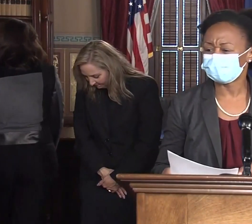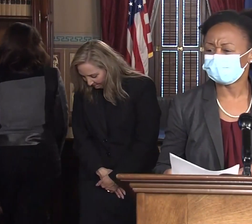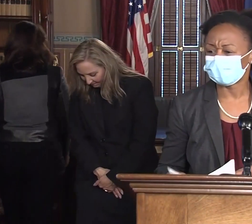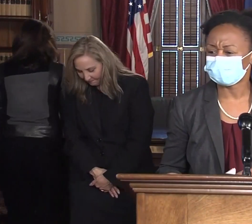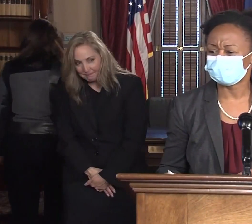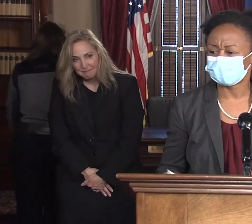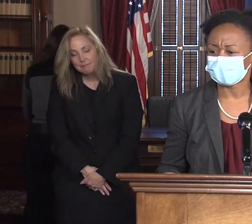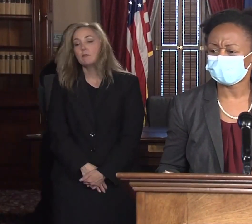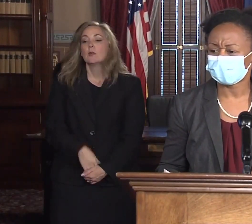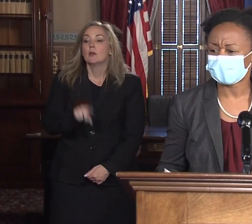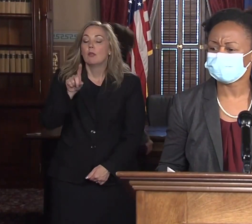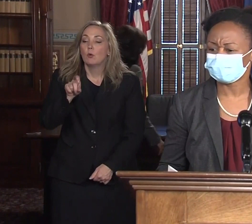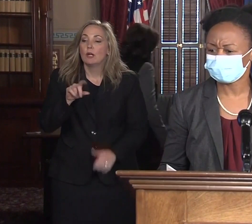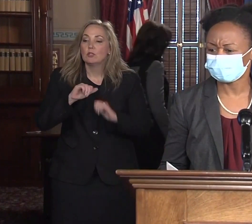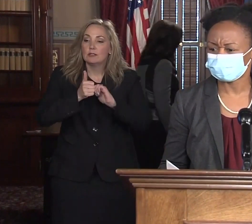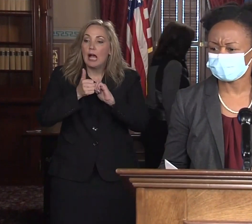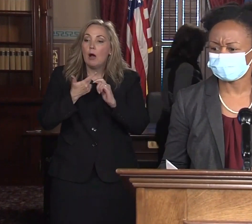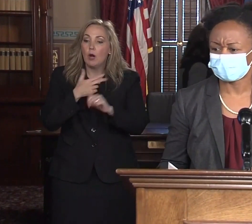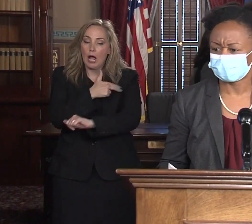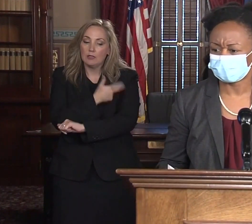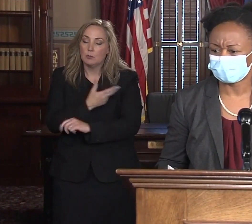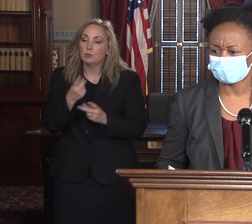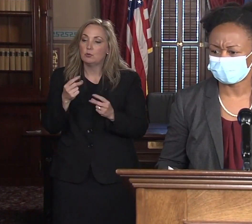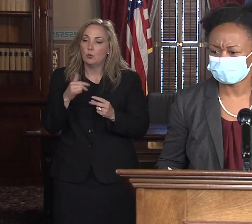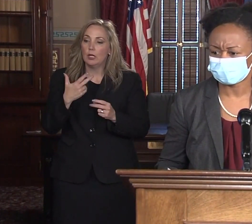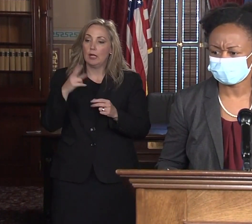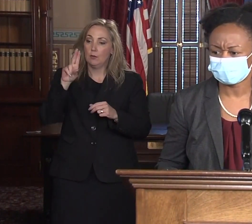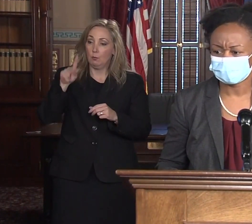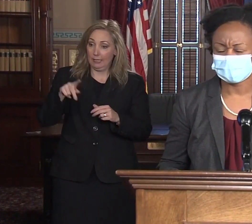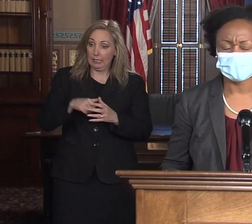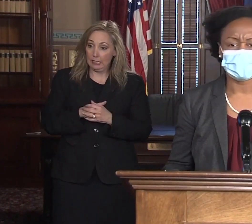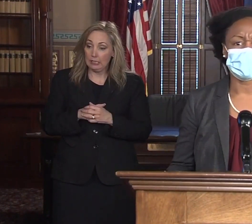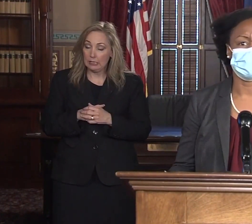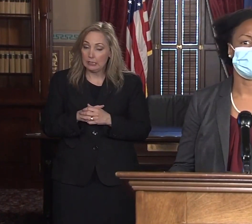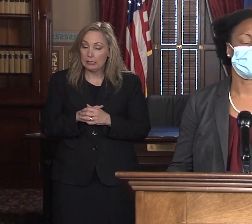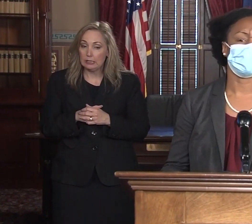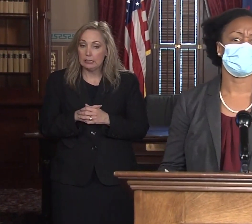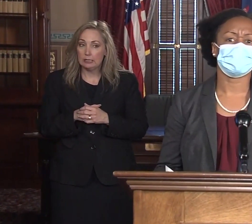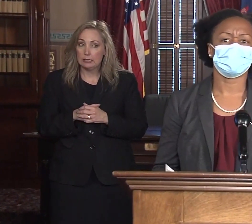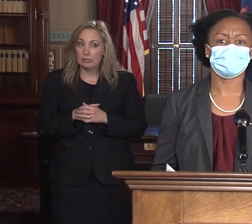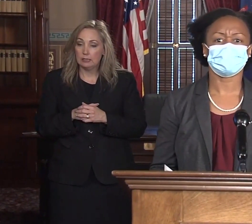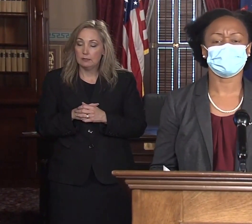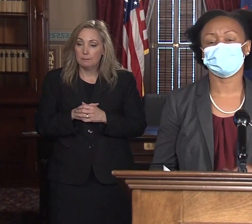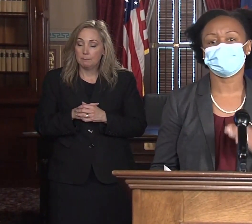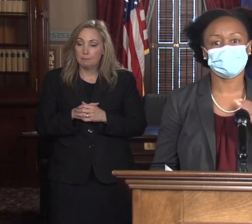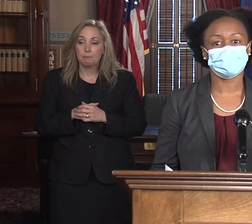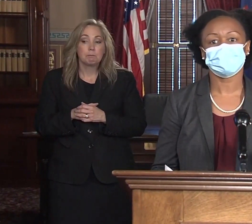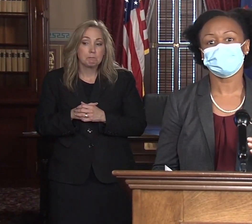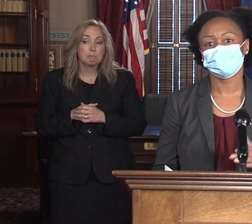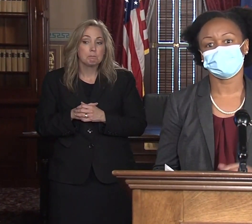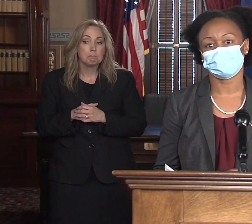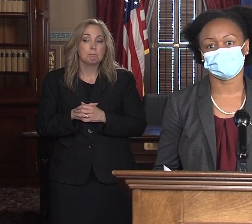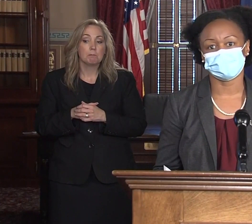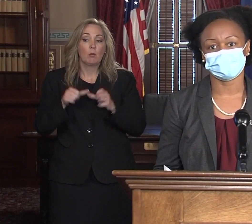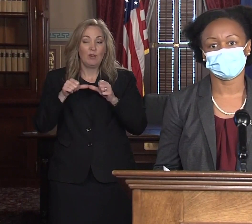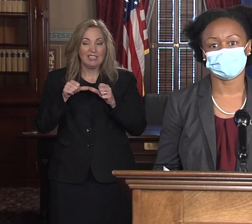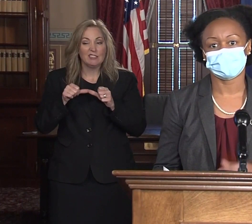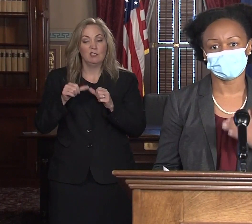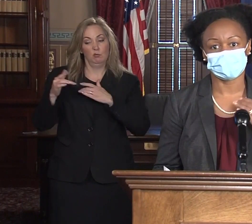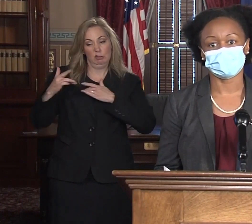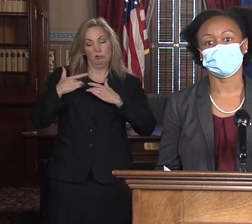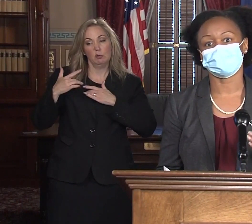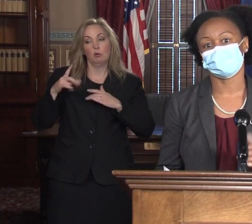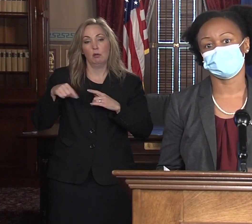So I think the question was, how are hospitals doing specifically in the Upper Peninsula? So yes, we continue to be concerned